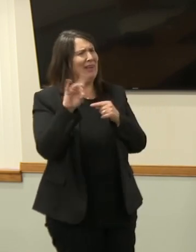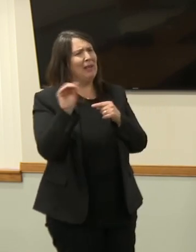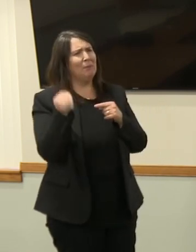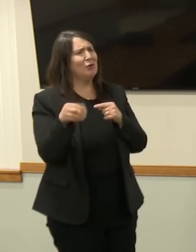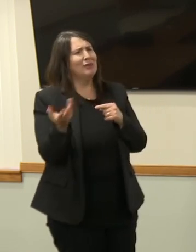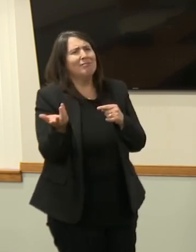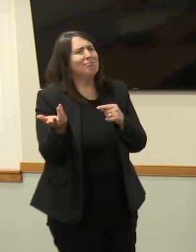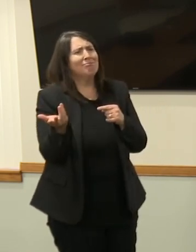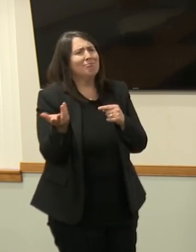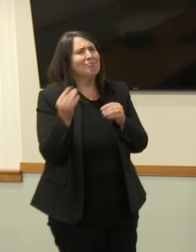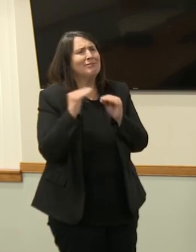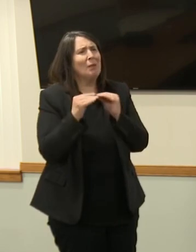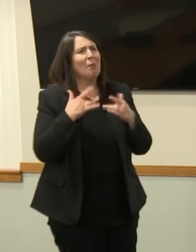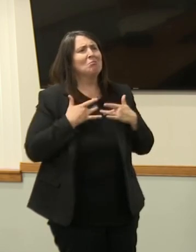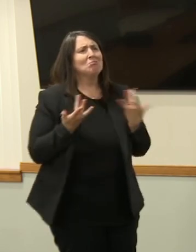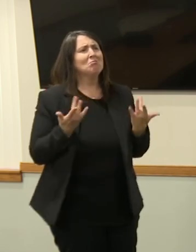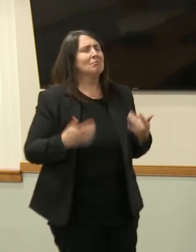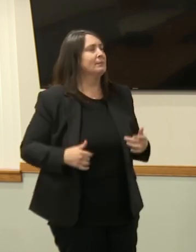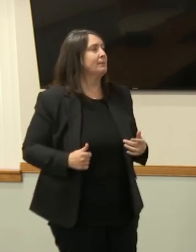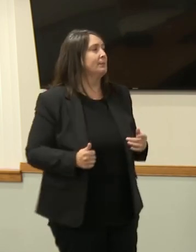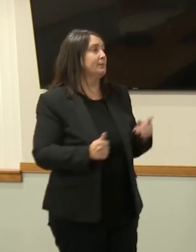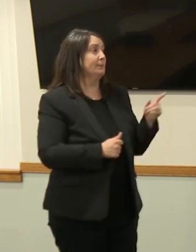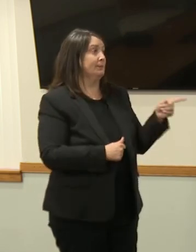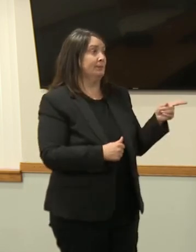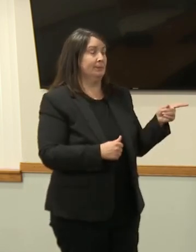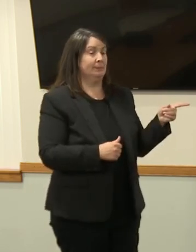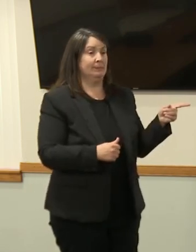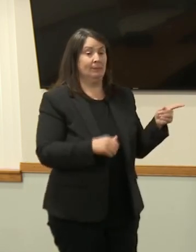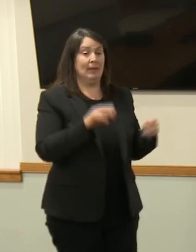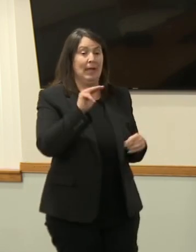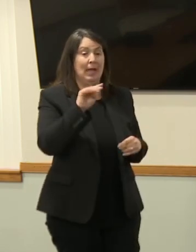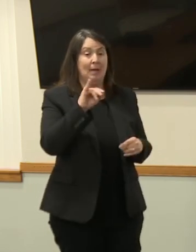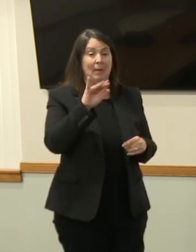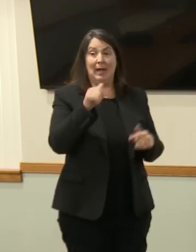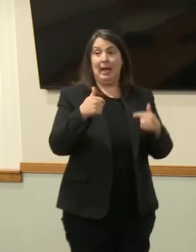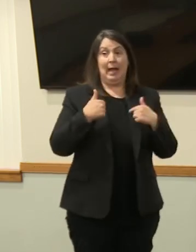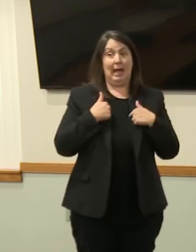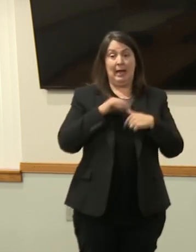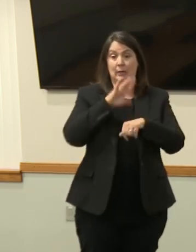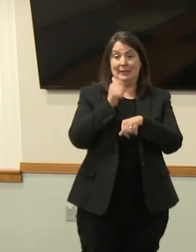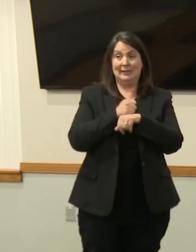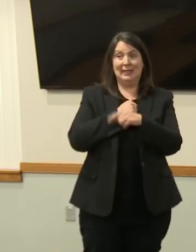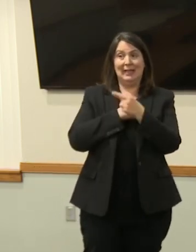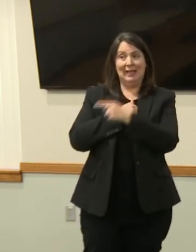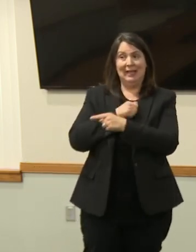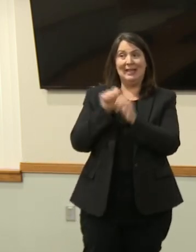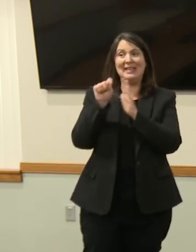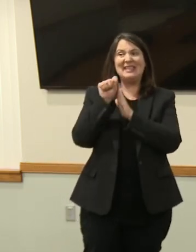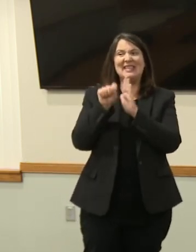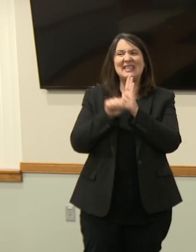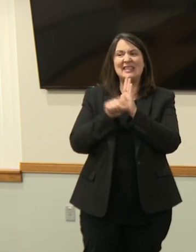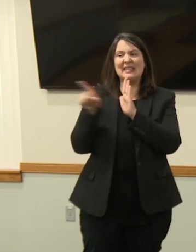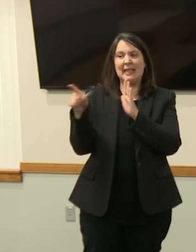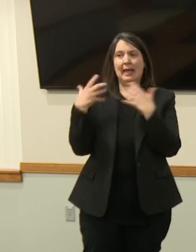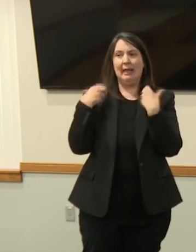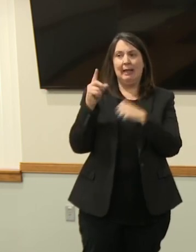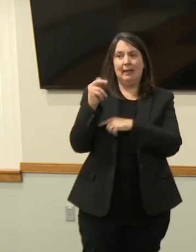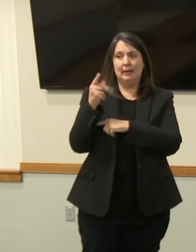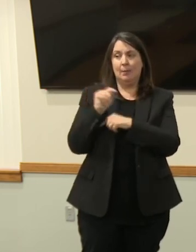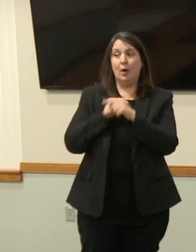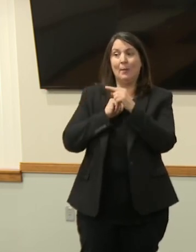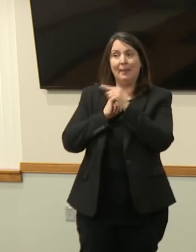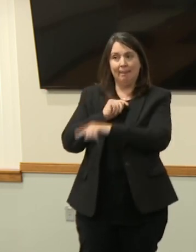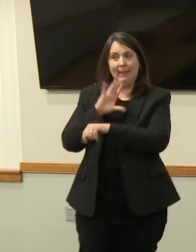threshold? So the 8% threshold set by the Illinois Department of Public Health looked at data with the CDC